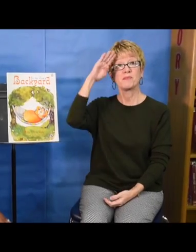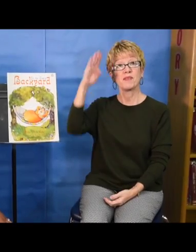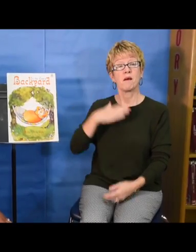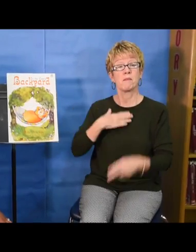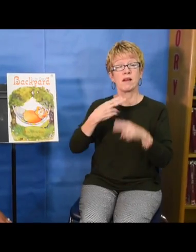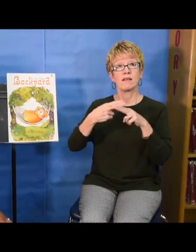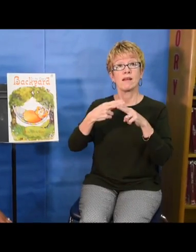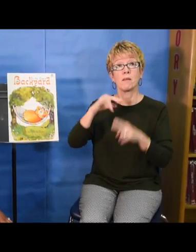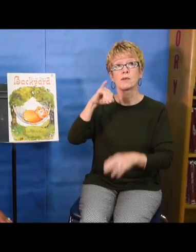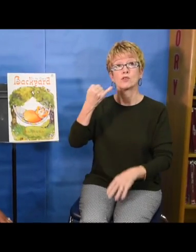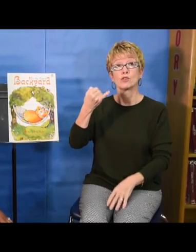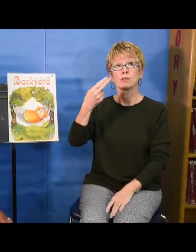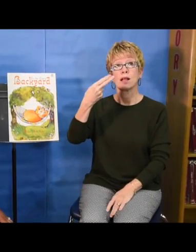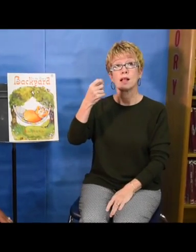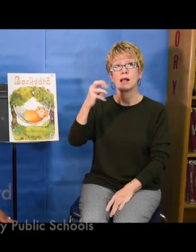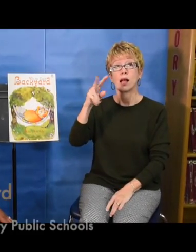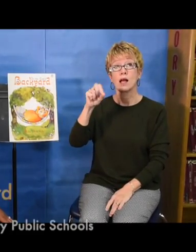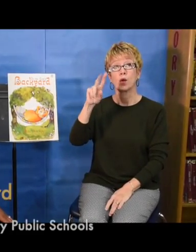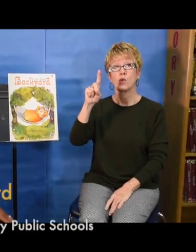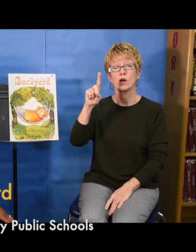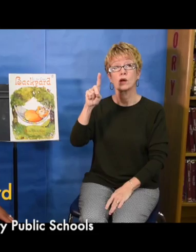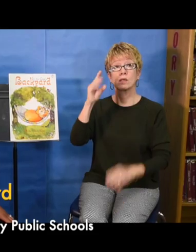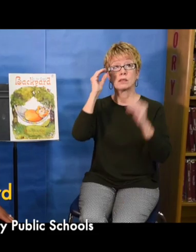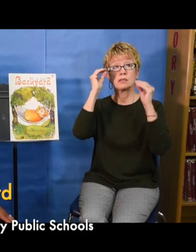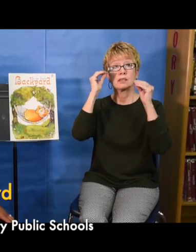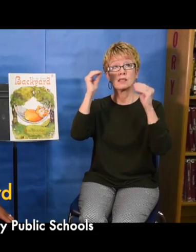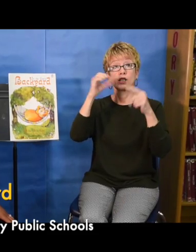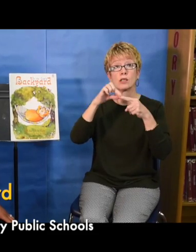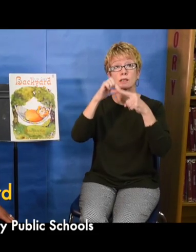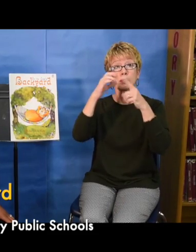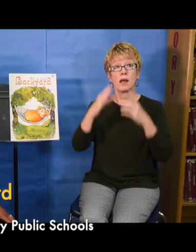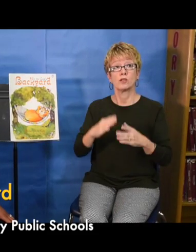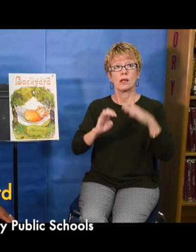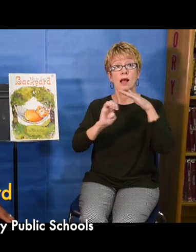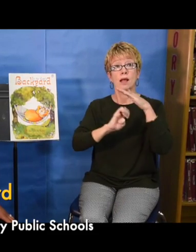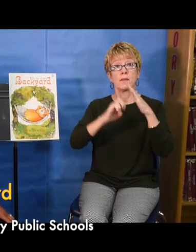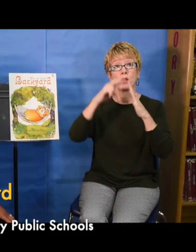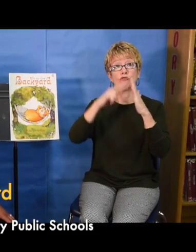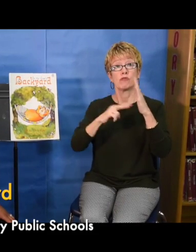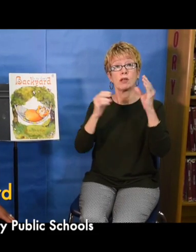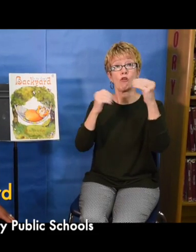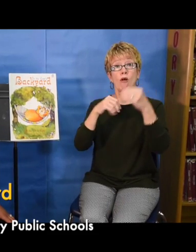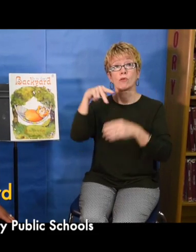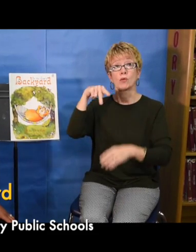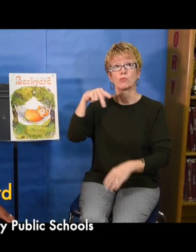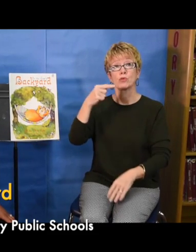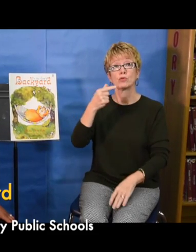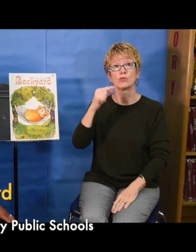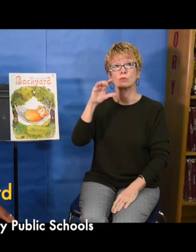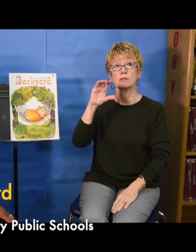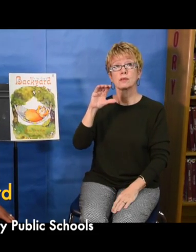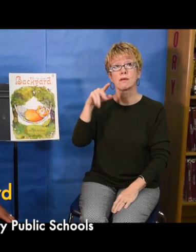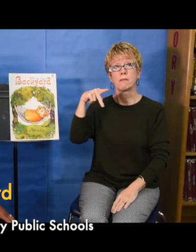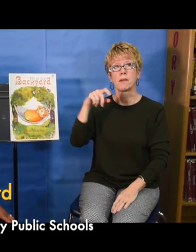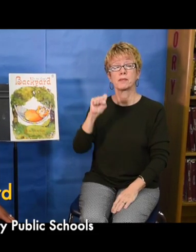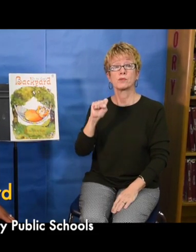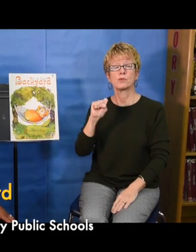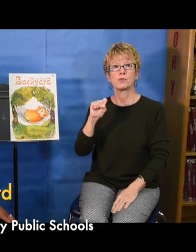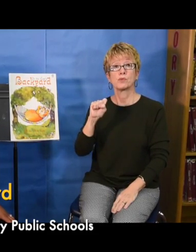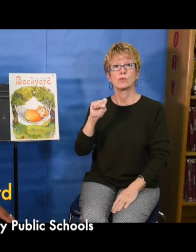Hi, my name is Giselle Howard, Instructional Specialist in the Elementary Reading Office of Prince George's County Public